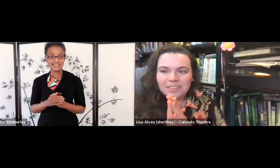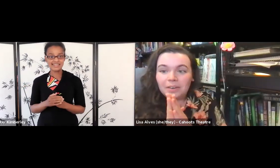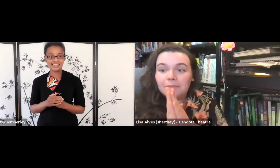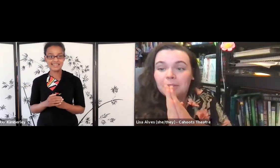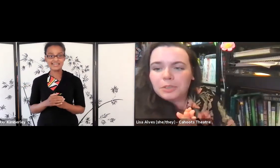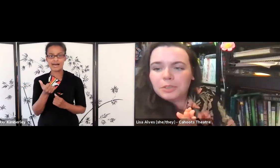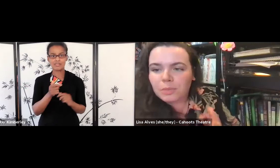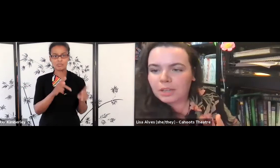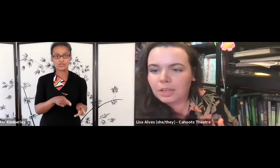Oh, you're so welcome.